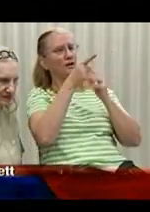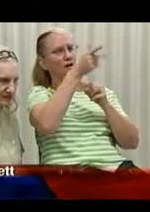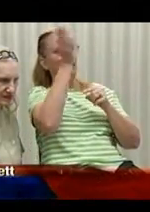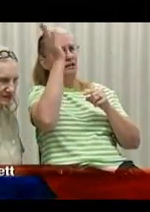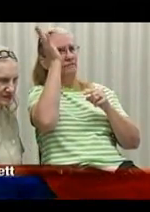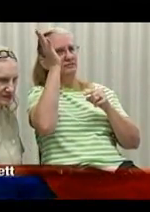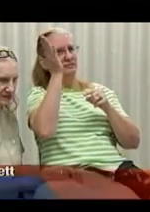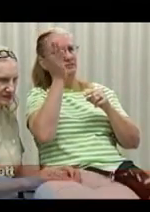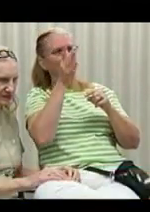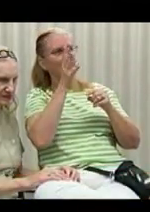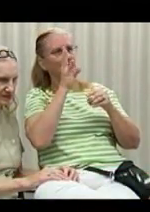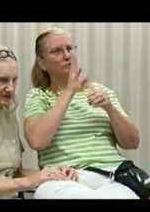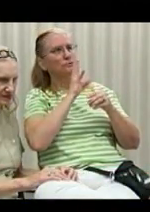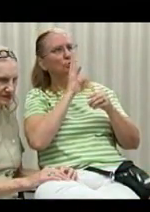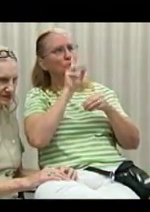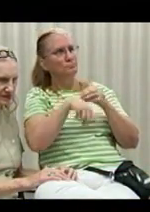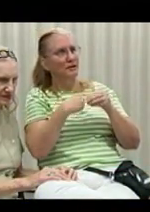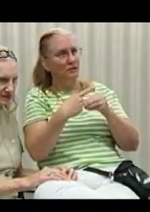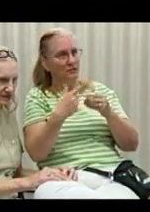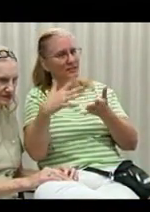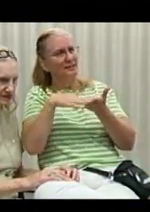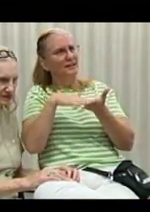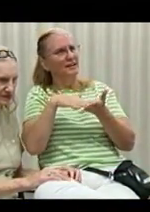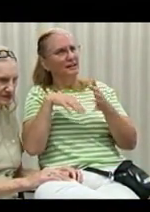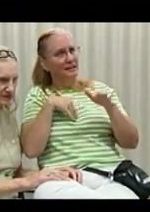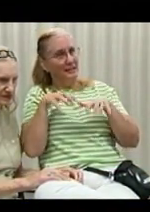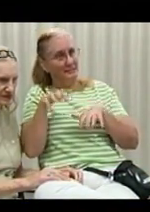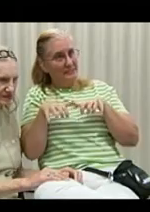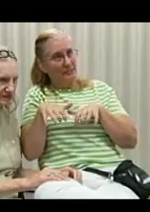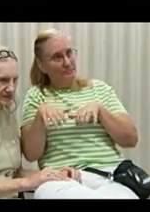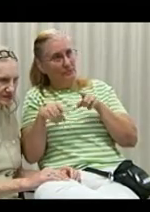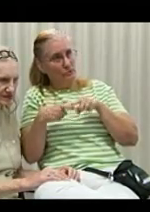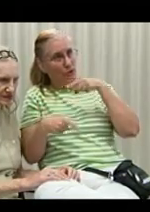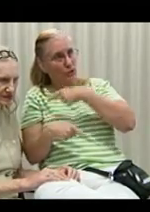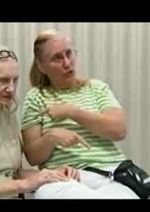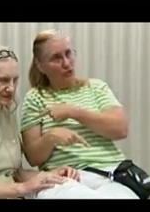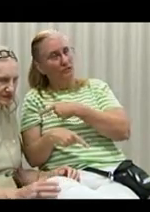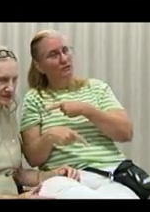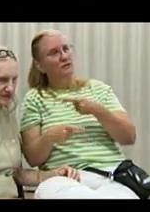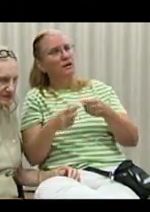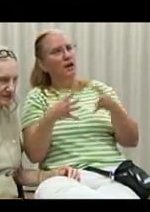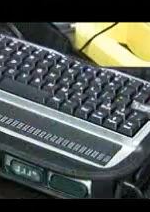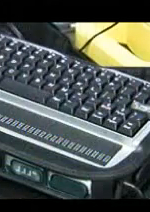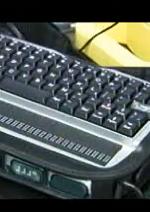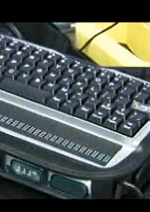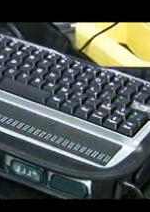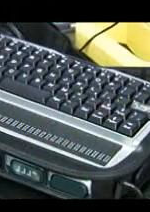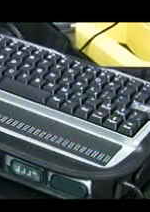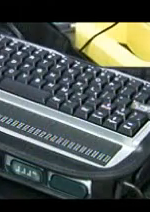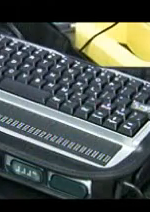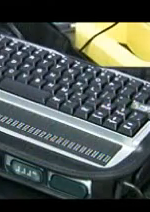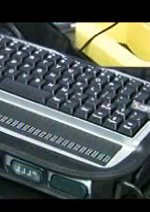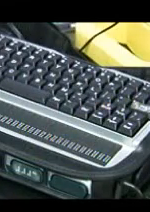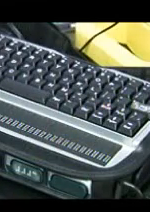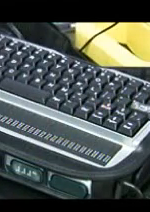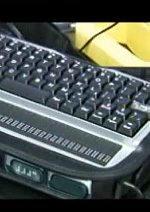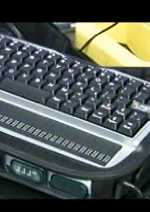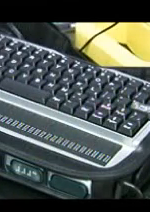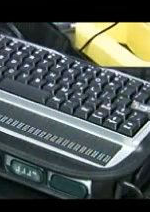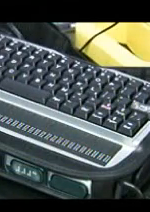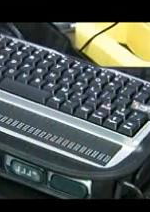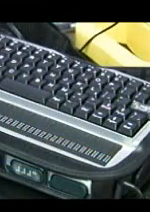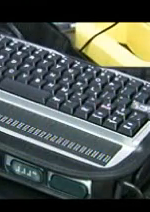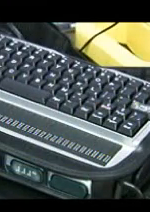process to be able to type things, especially if it's a presentation, because writing in the hand takes a long time. The DVC can be used like a